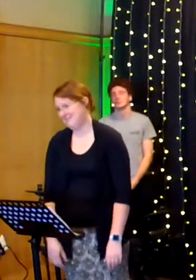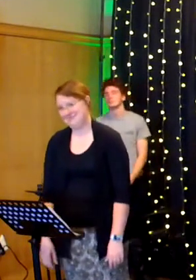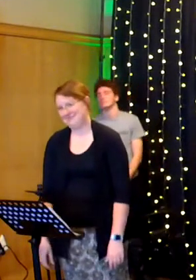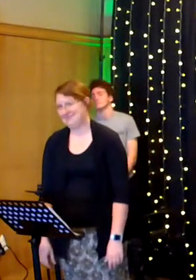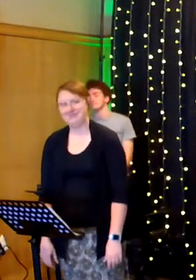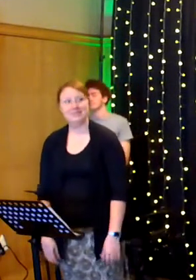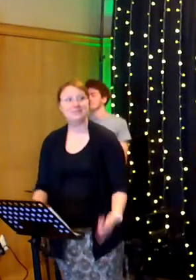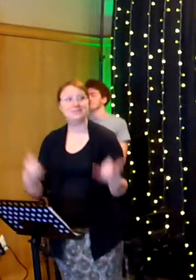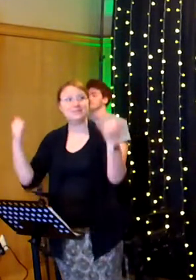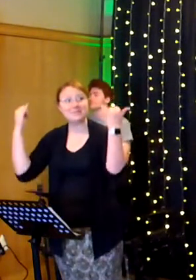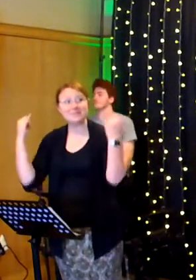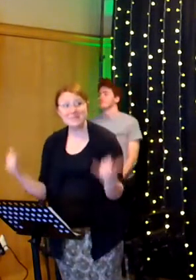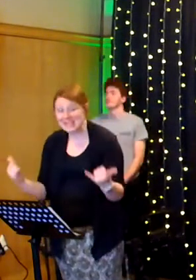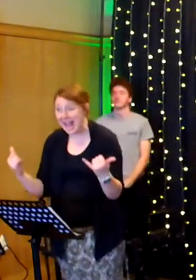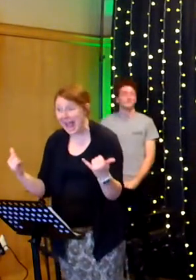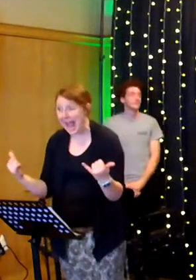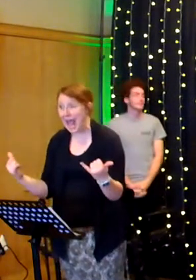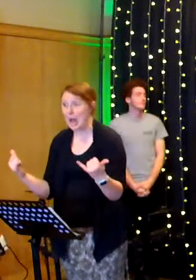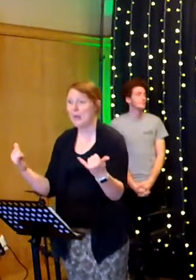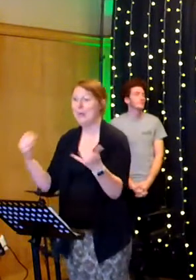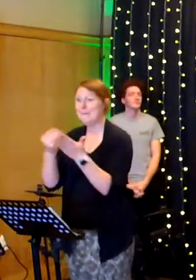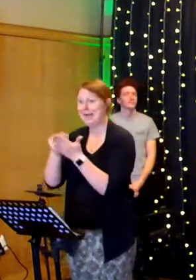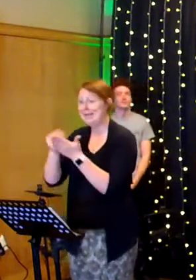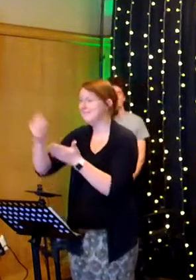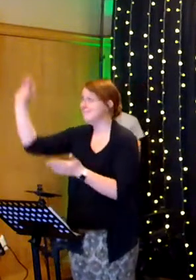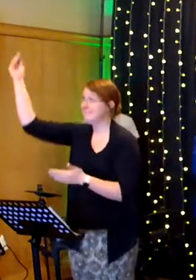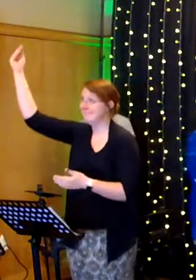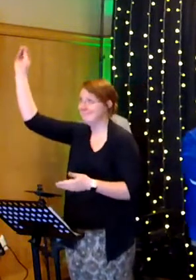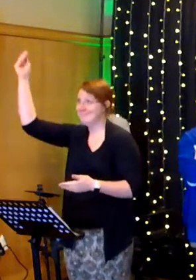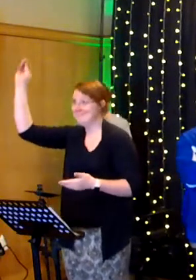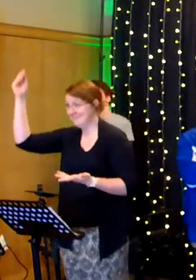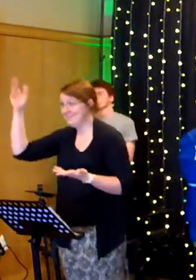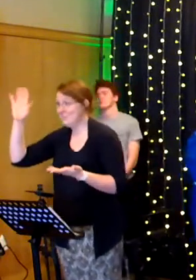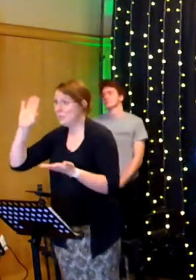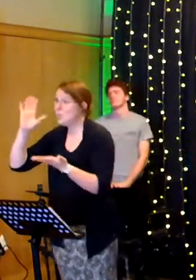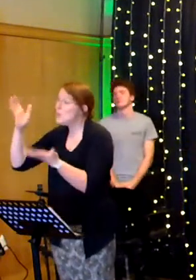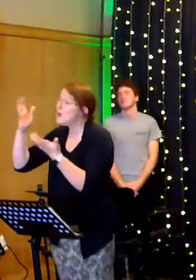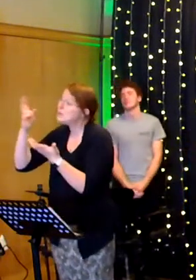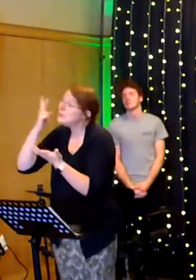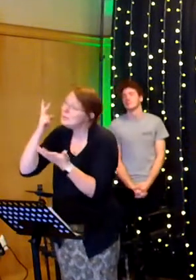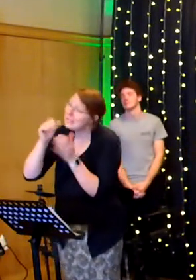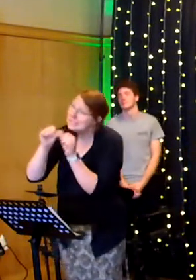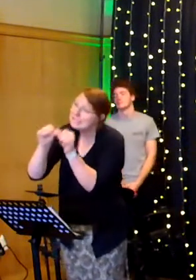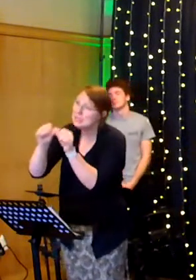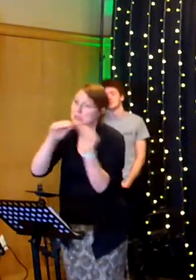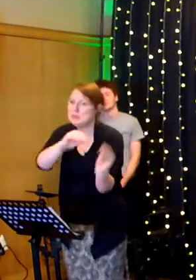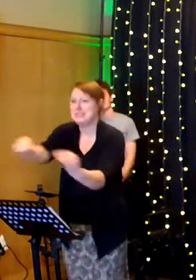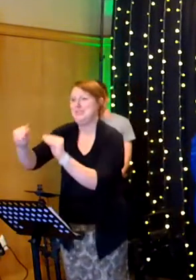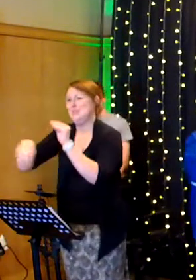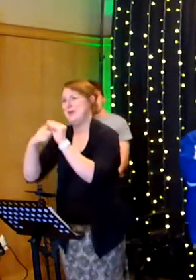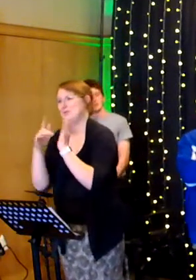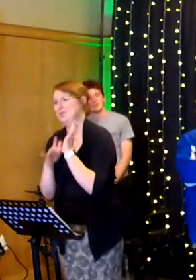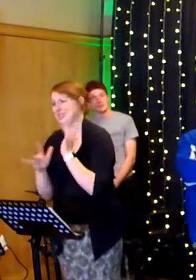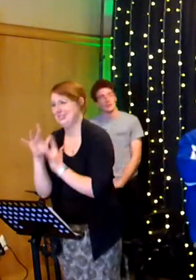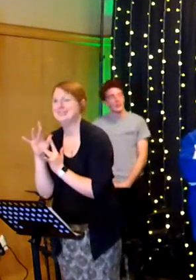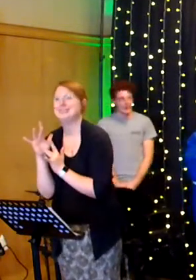So we're going to take up an offering this morning so that we can continue to see the gospel of preached